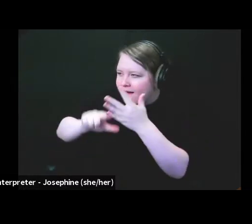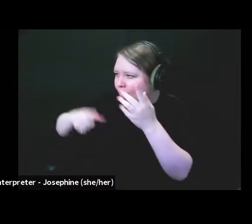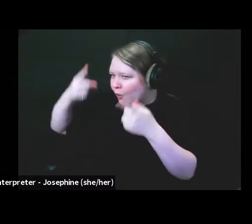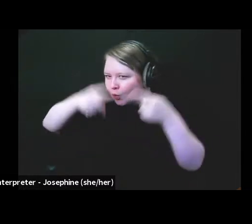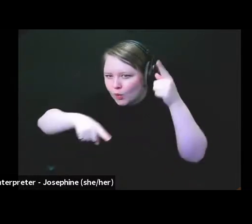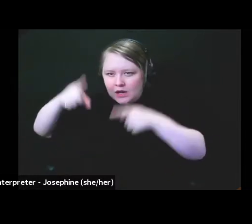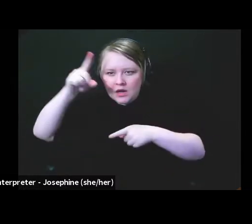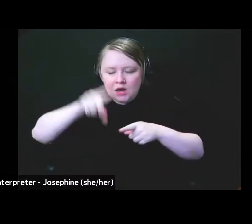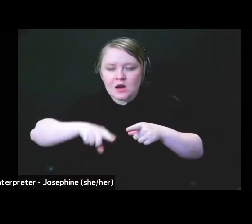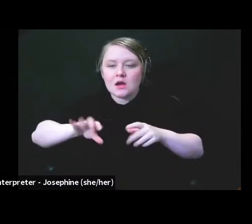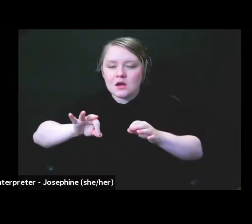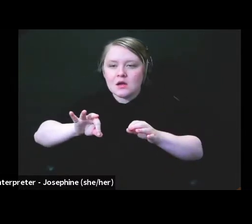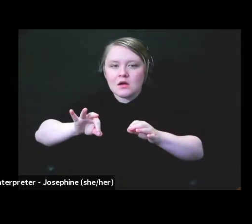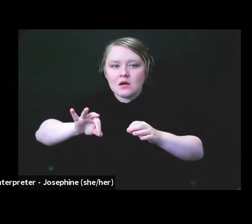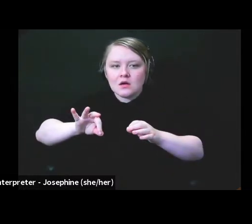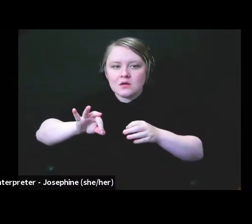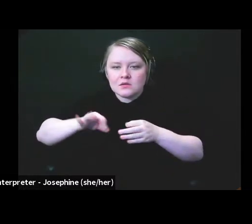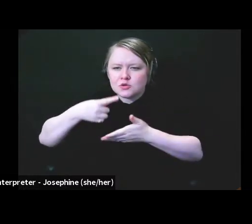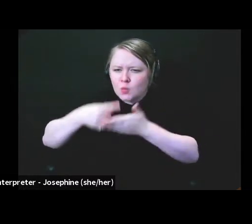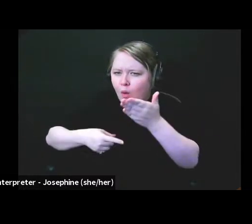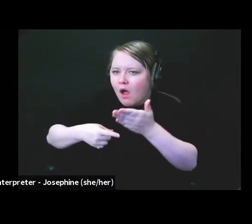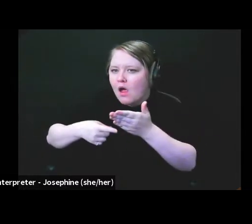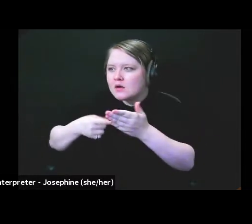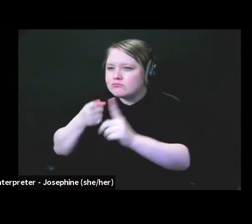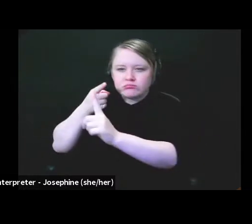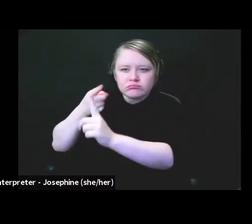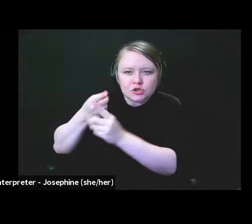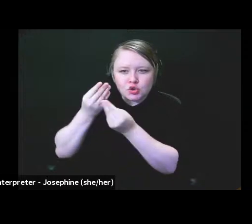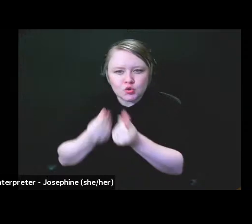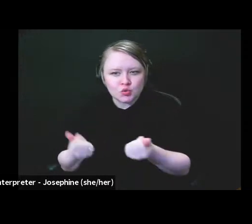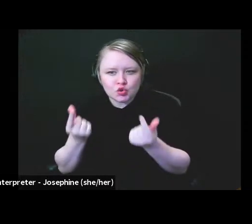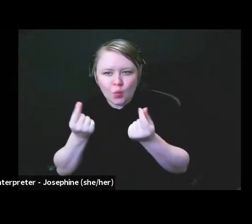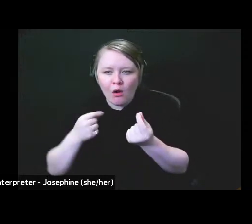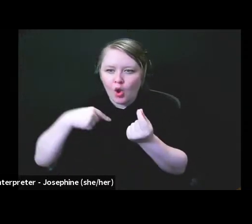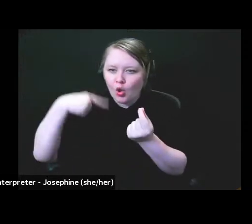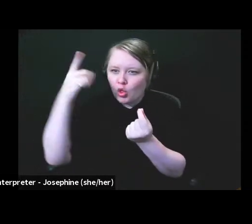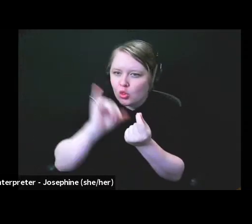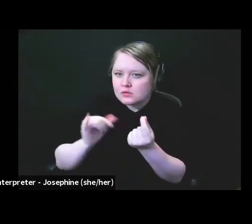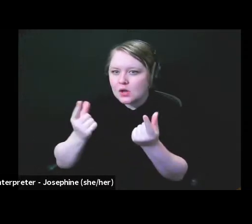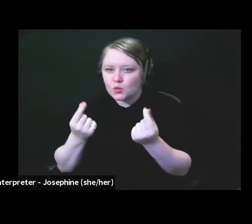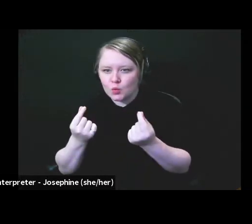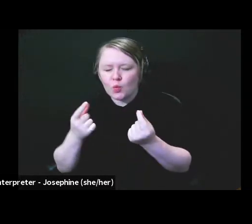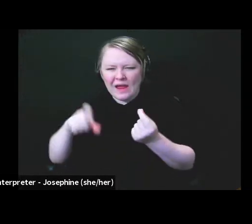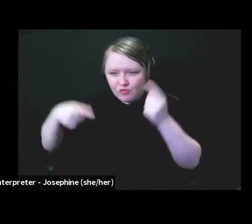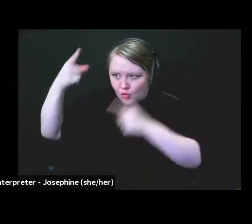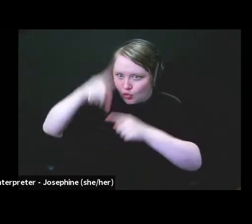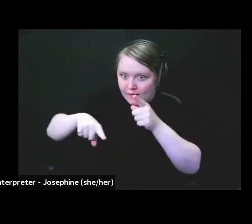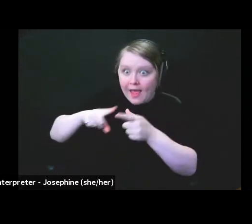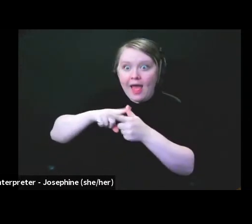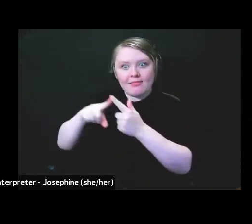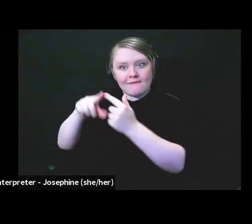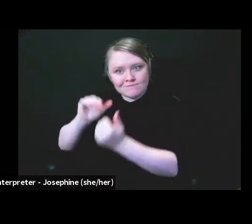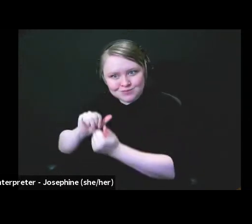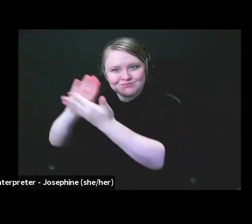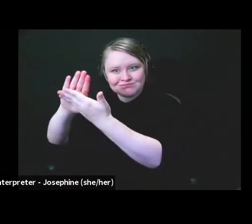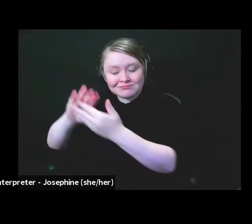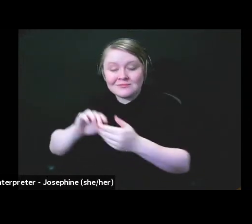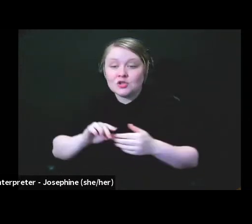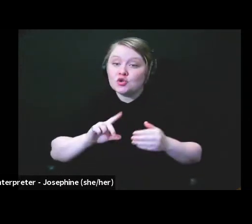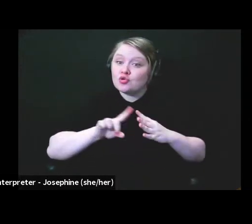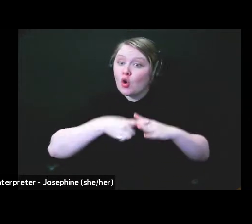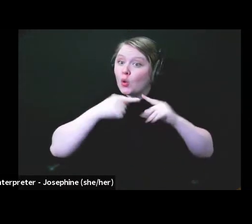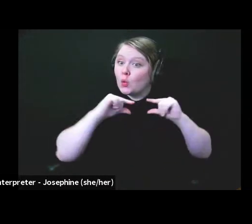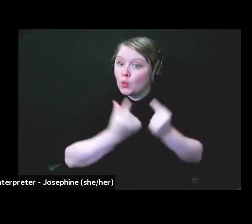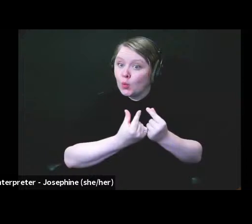around what the solution to the problem is. And so starting a group, sounds easy